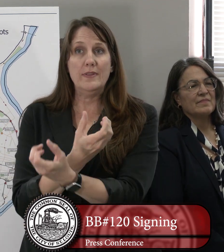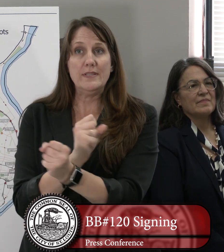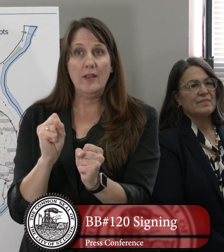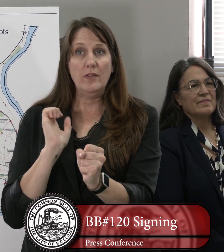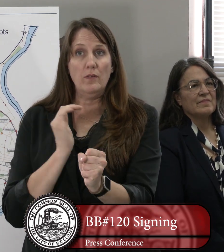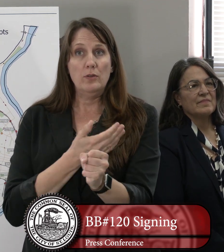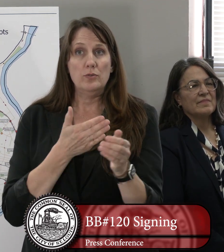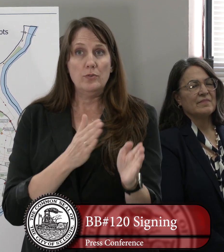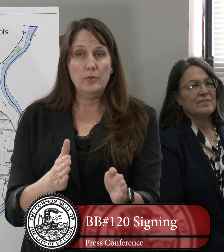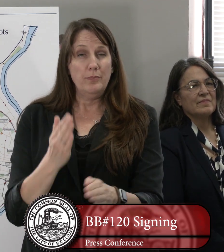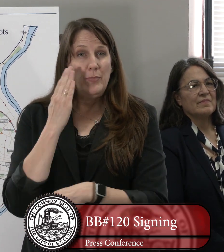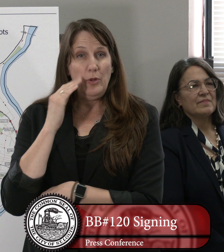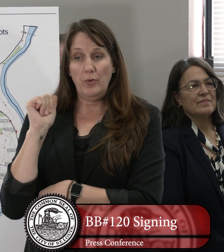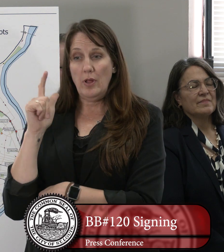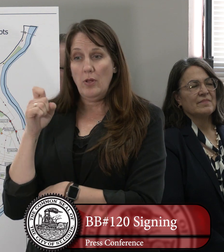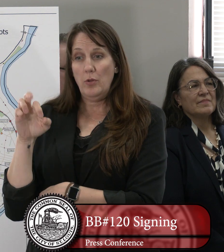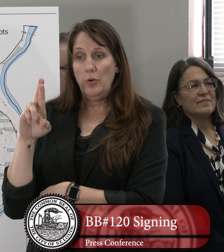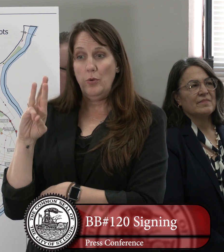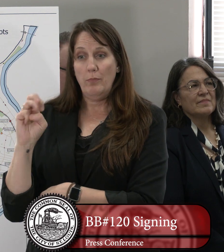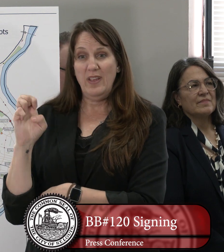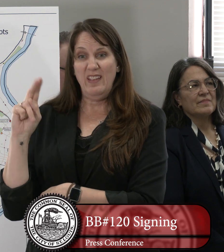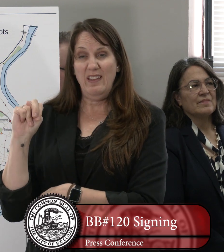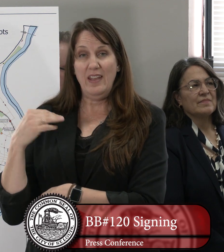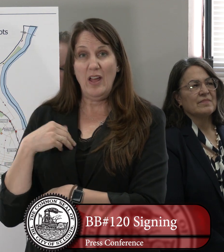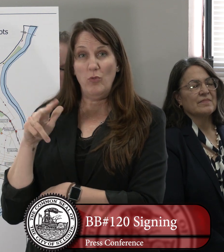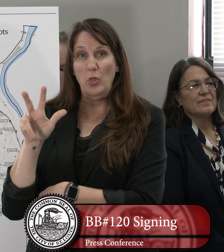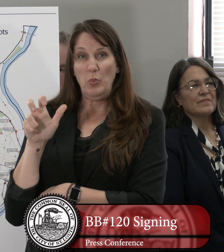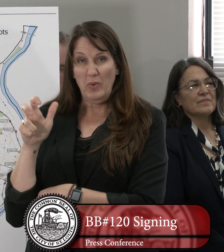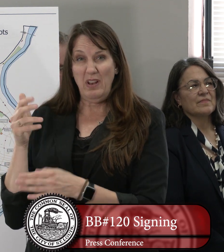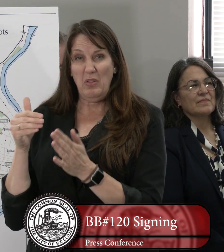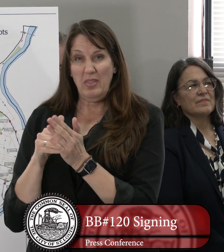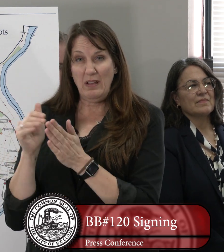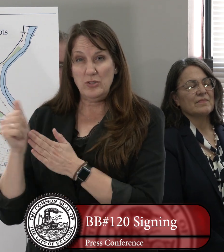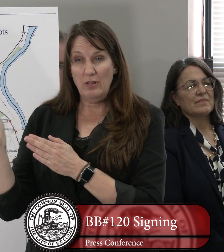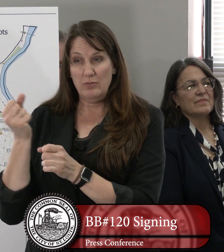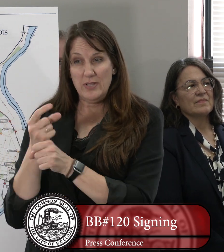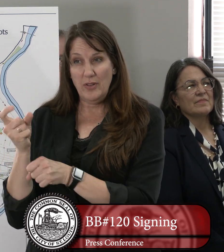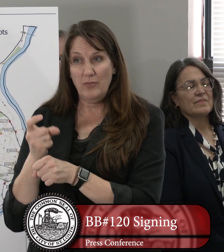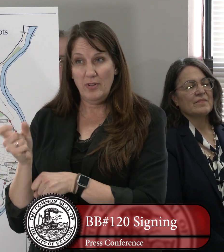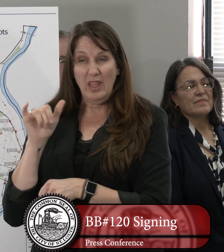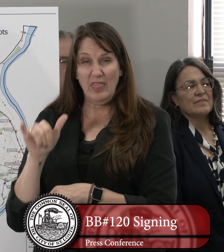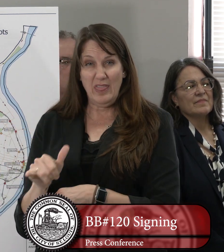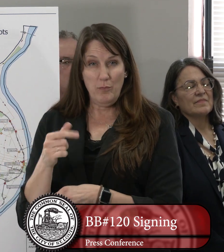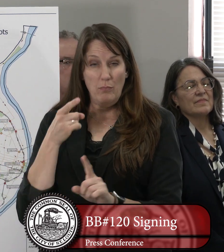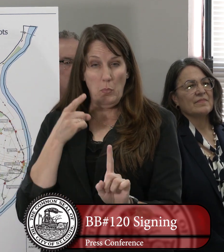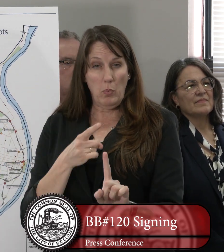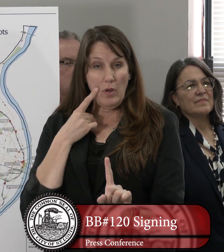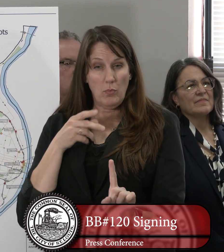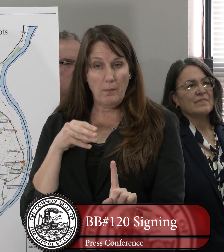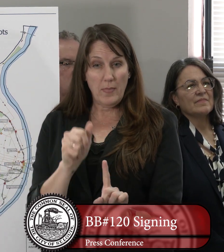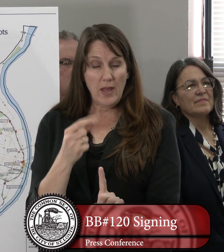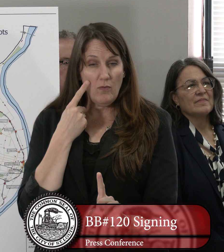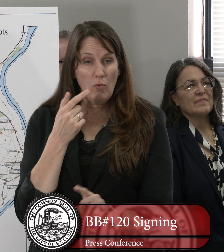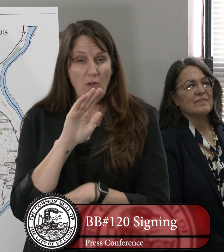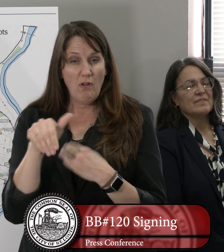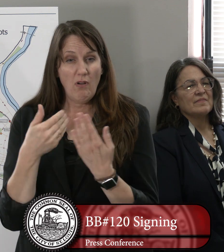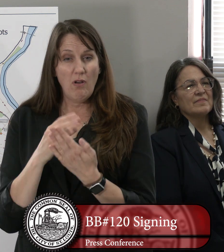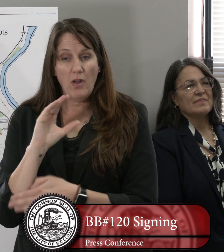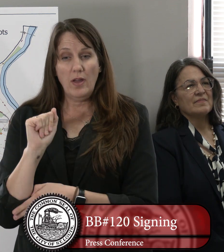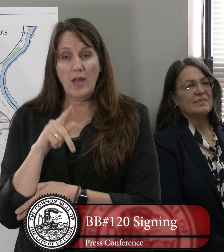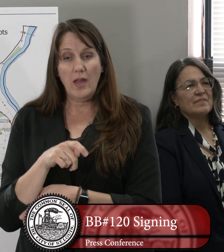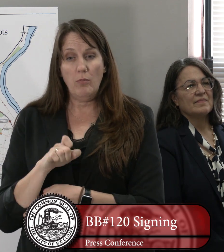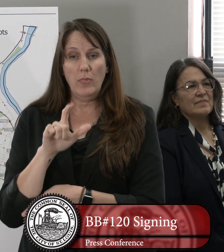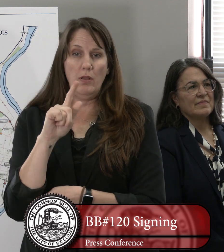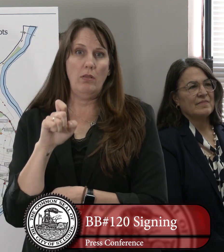get $300,000 a year, which has historically been meant to fund all capital improvements for the